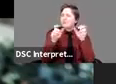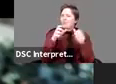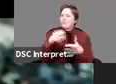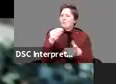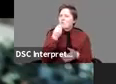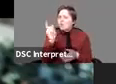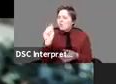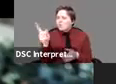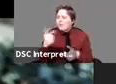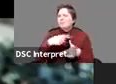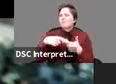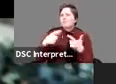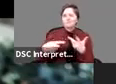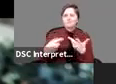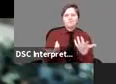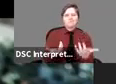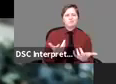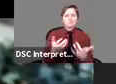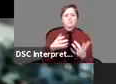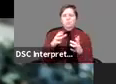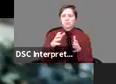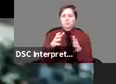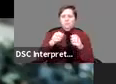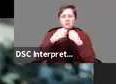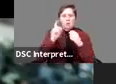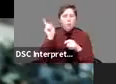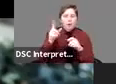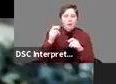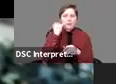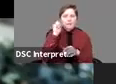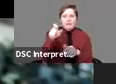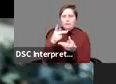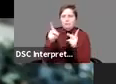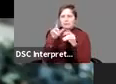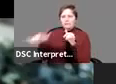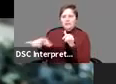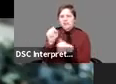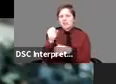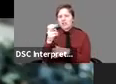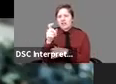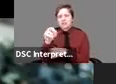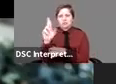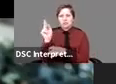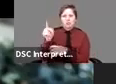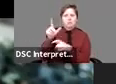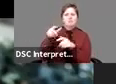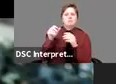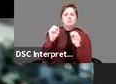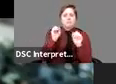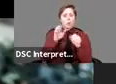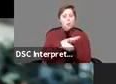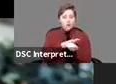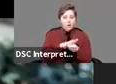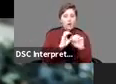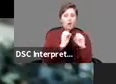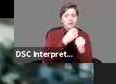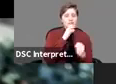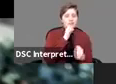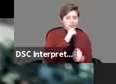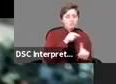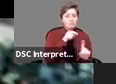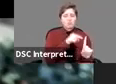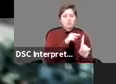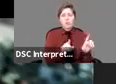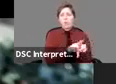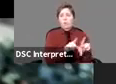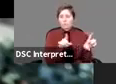food. They can also help direct you to shelter if necessary. And the Area Office on Aging as well can make sure